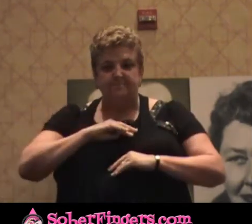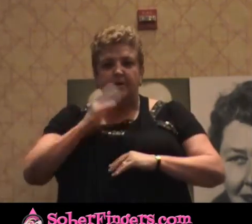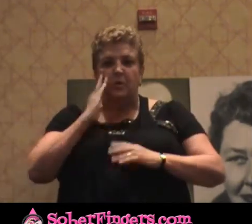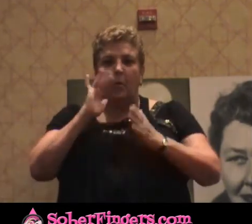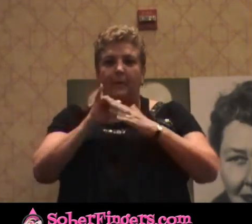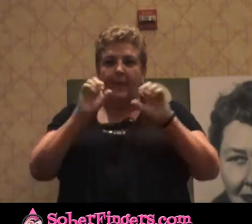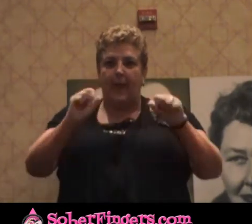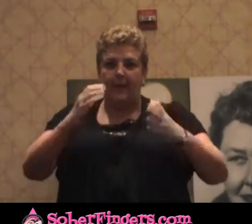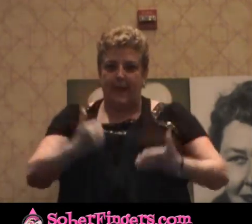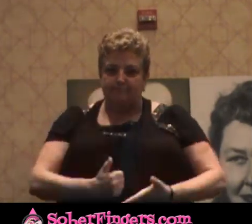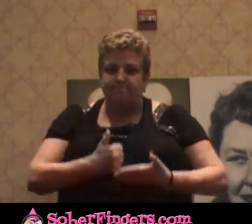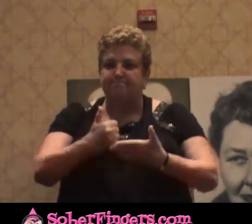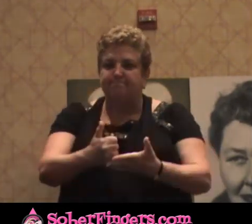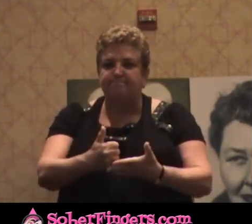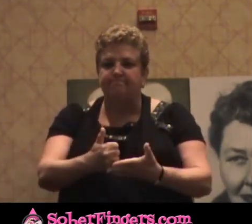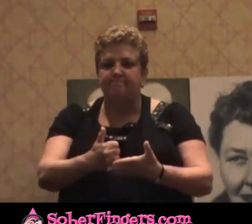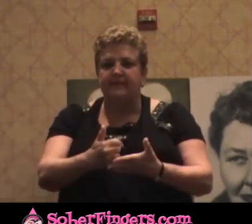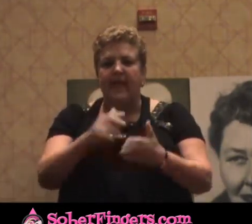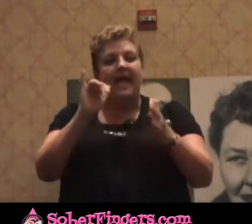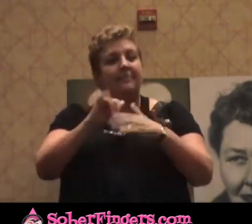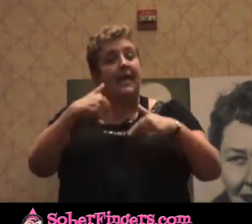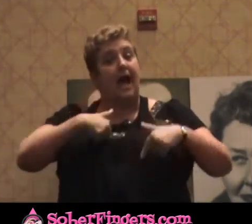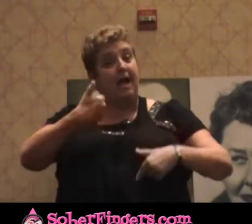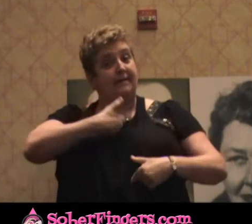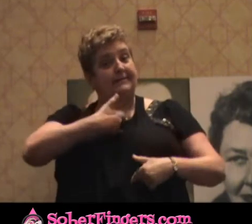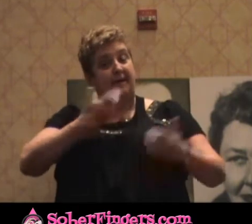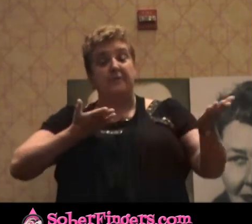service. And that I am a servant of this power.